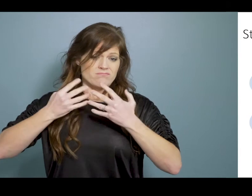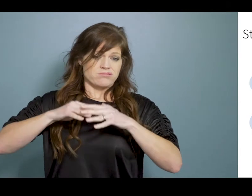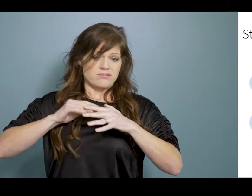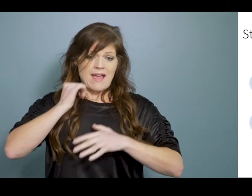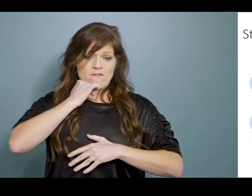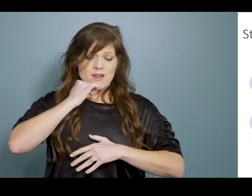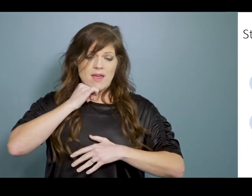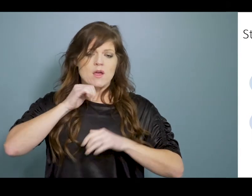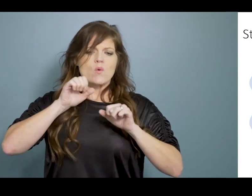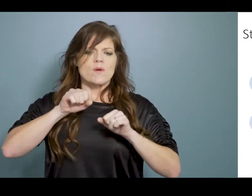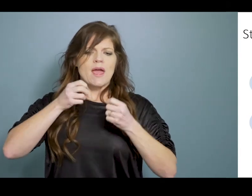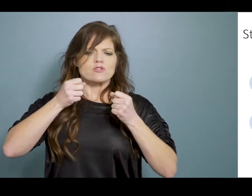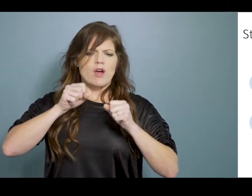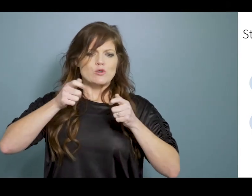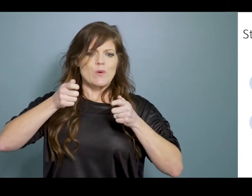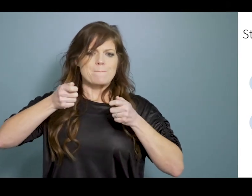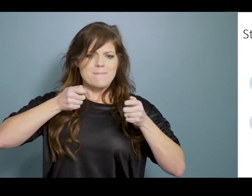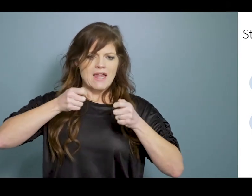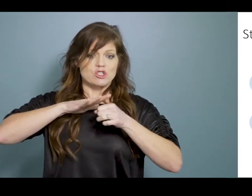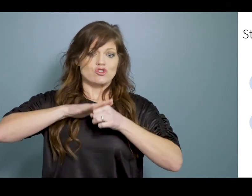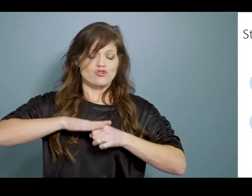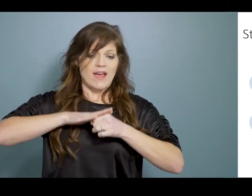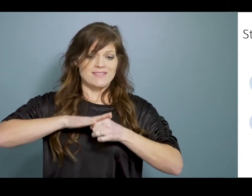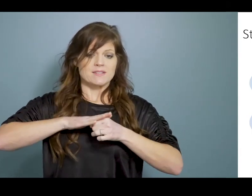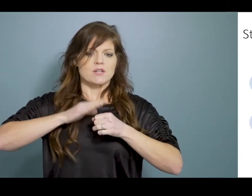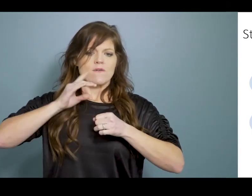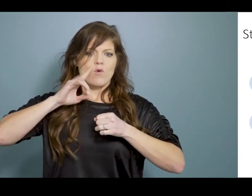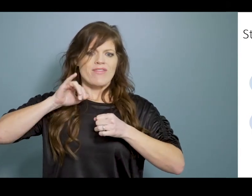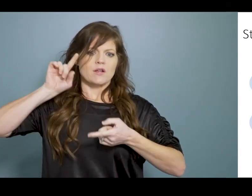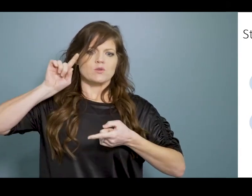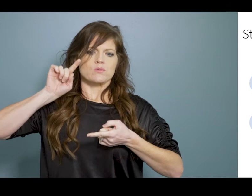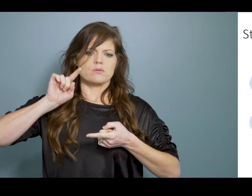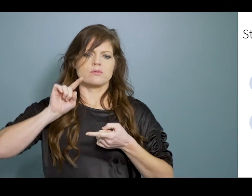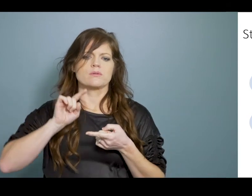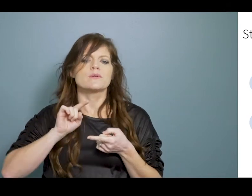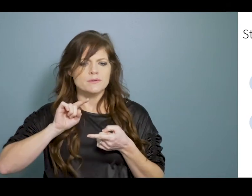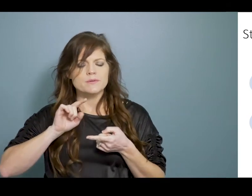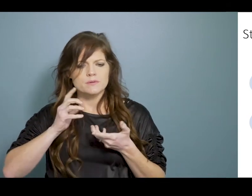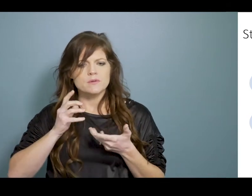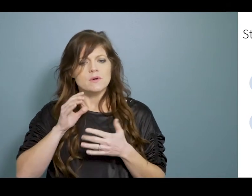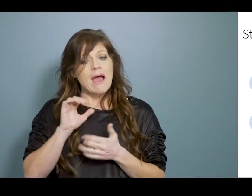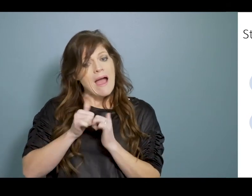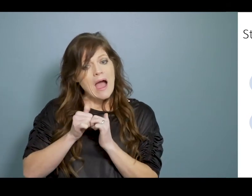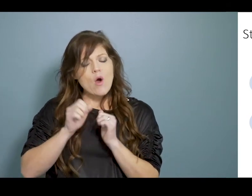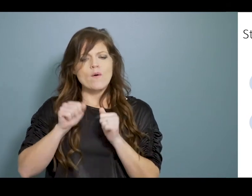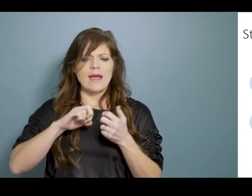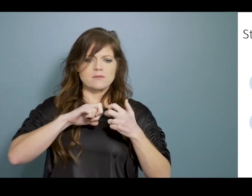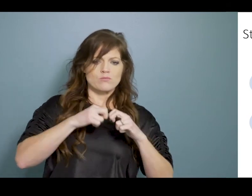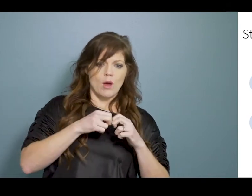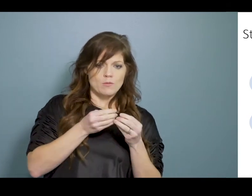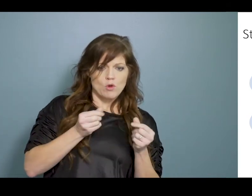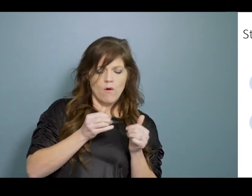help manage stress overall. So problem solving, relaxation,